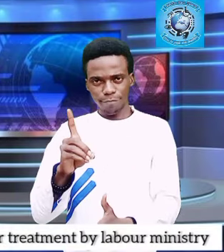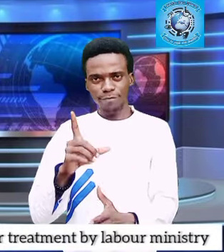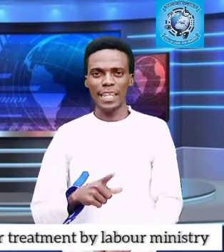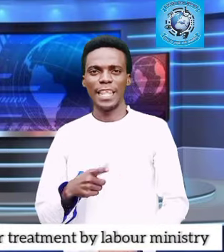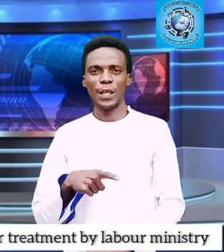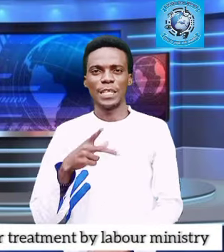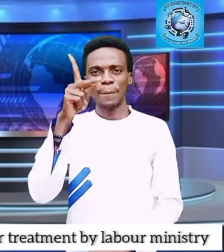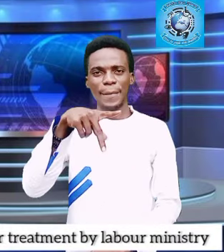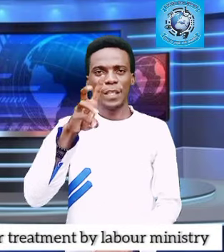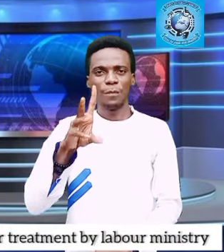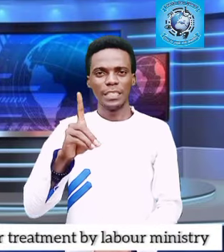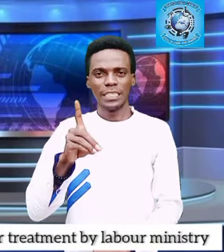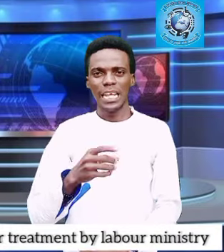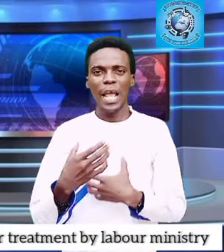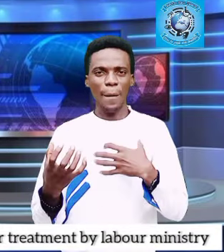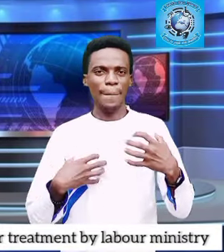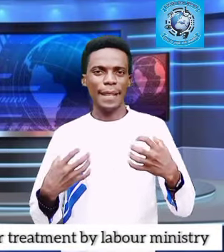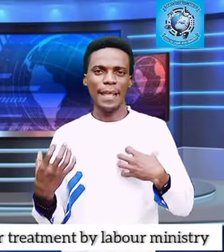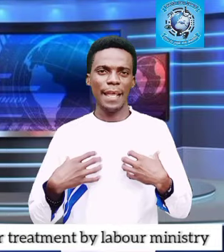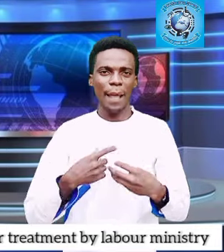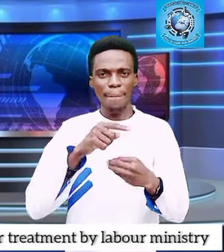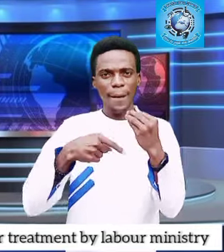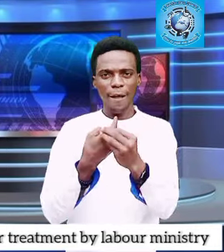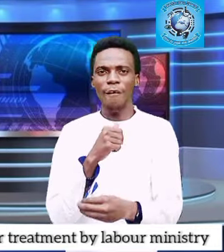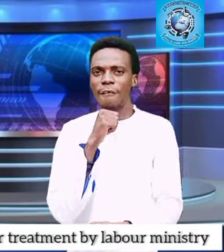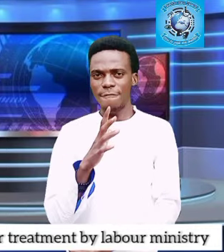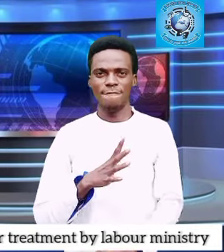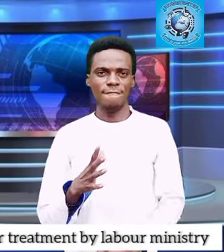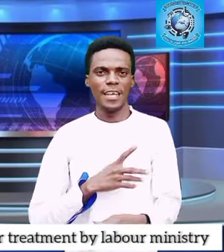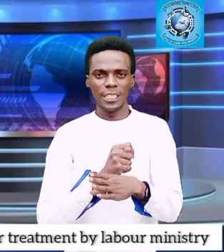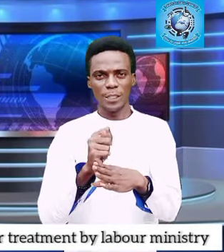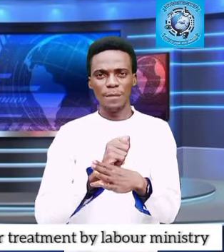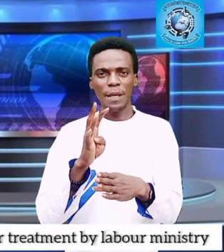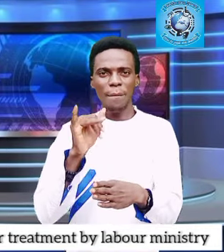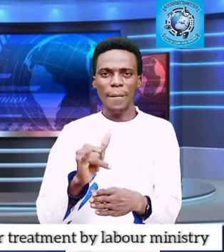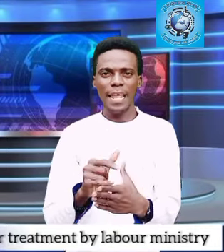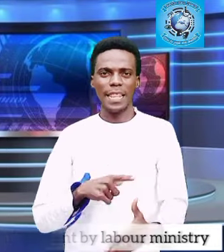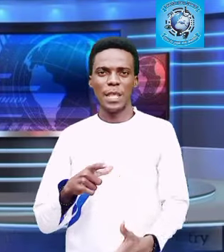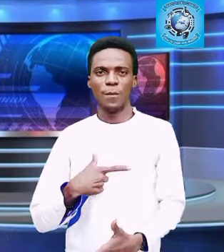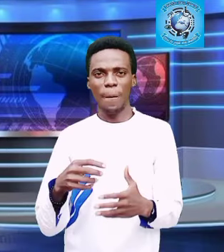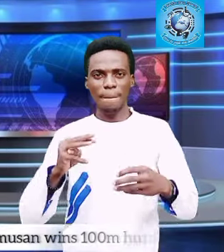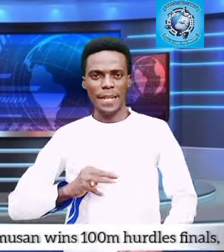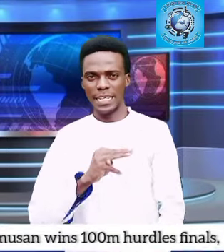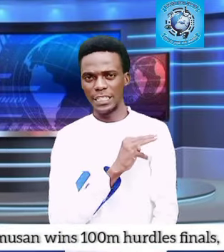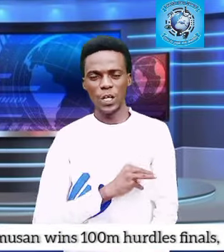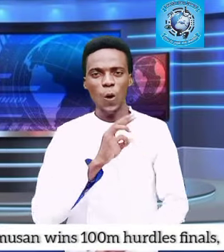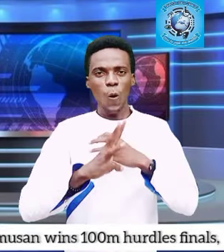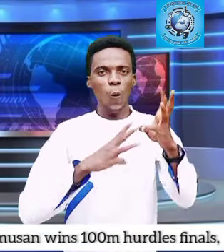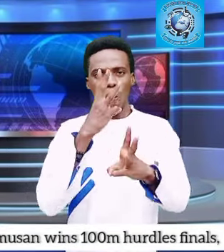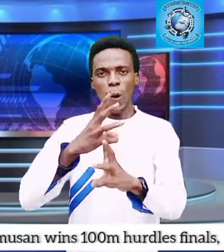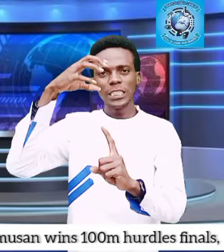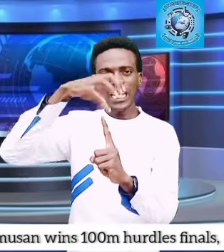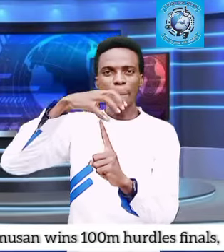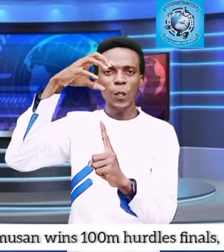Lagos PWDs cry out over unfair treatment by Labour Ministry. World